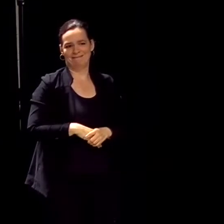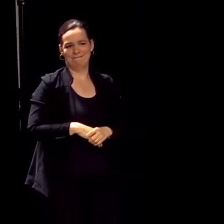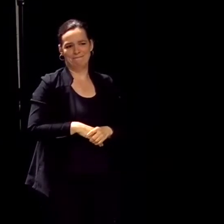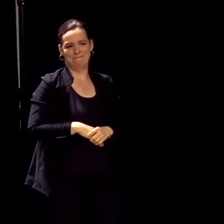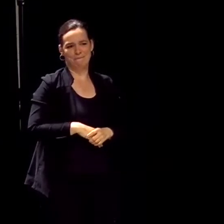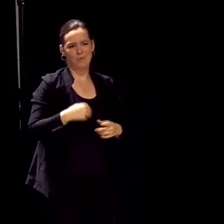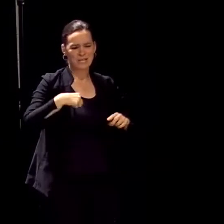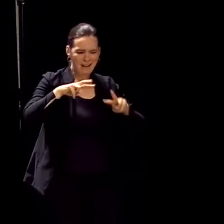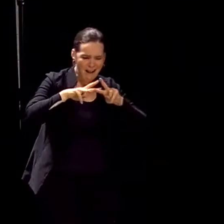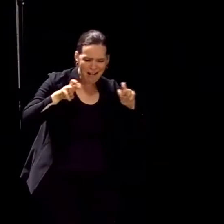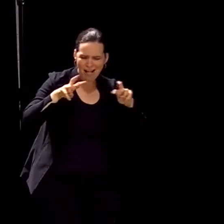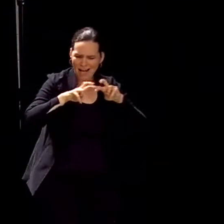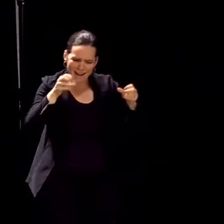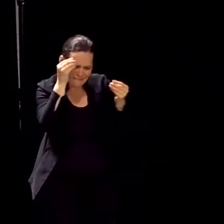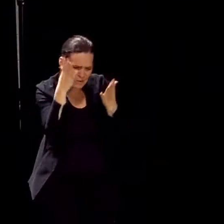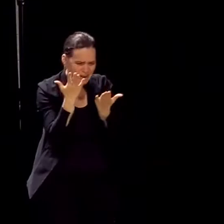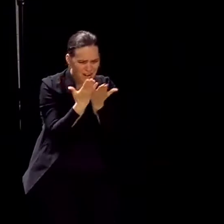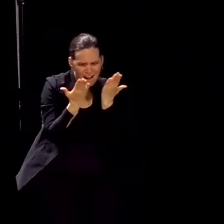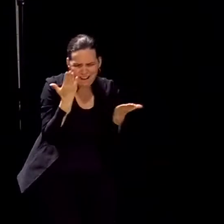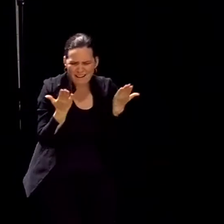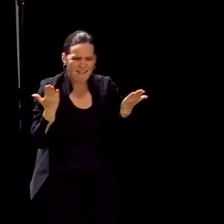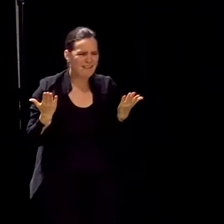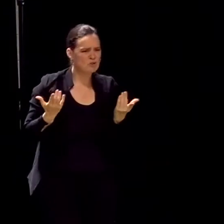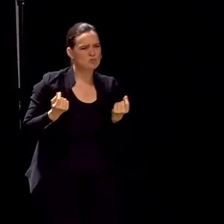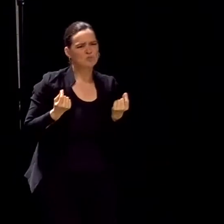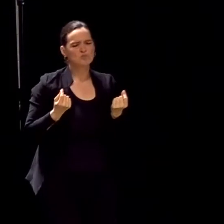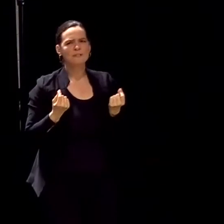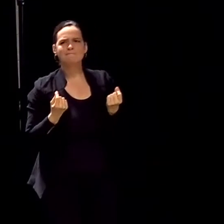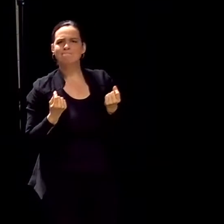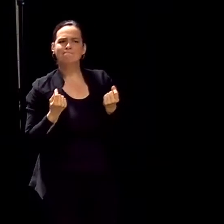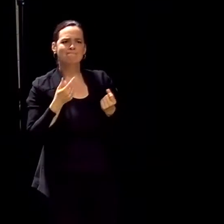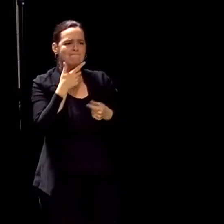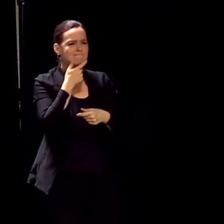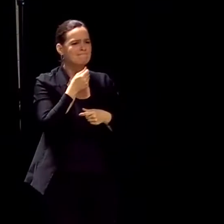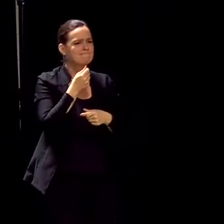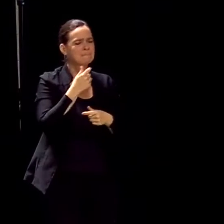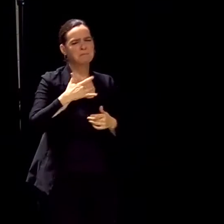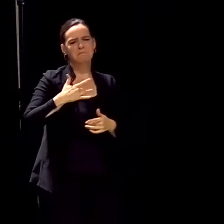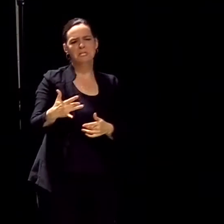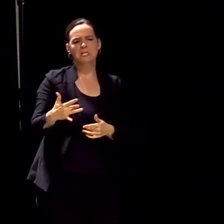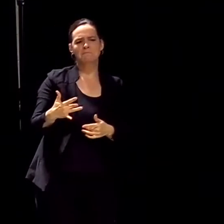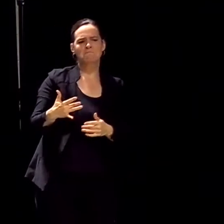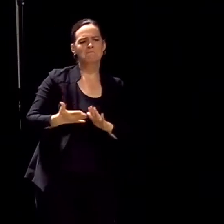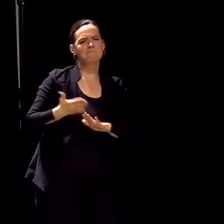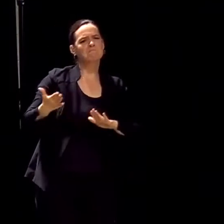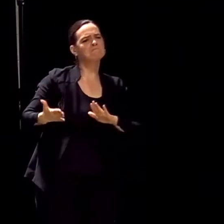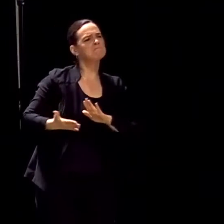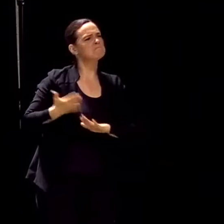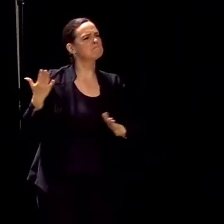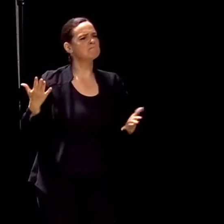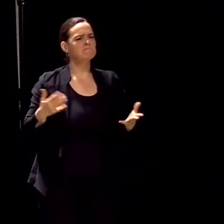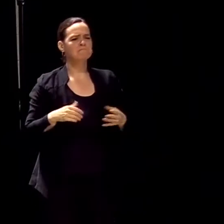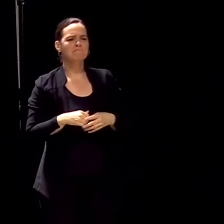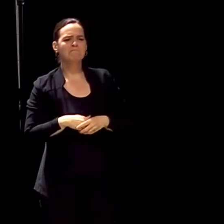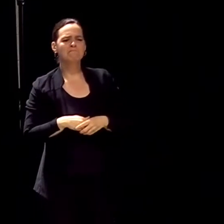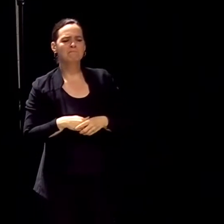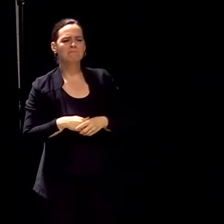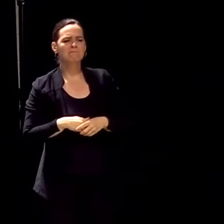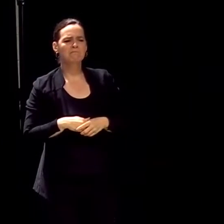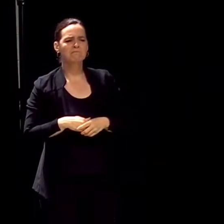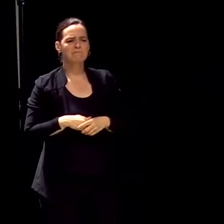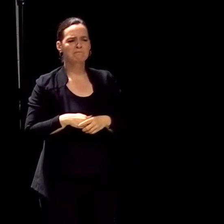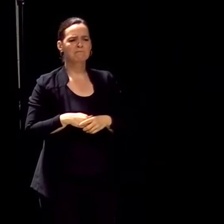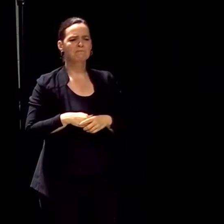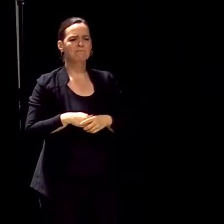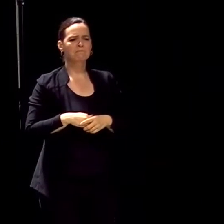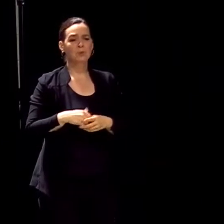schools, they're typically they're usually driven by adults who are more active socially